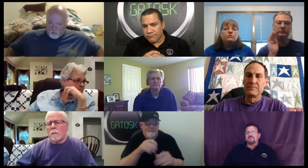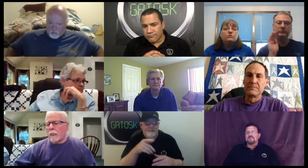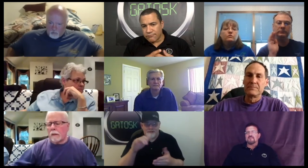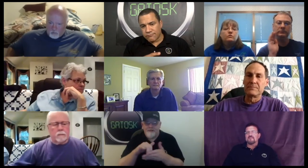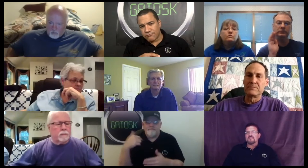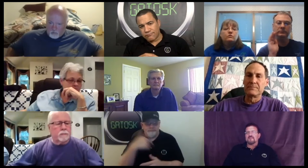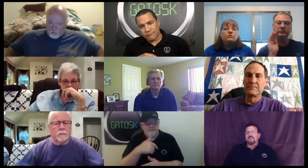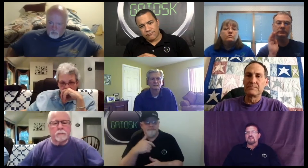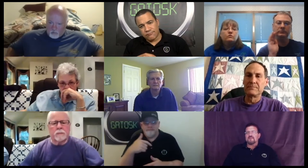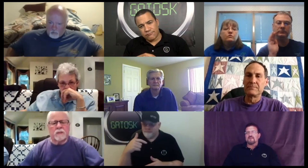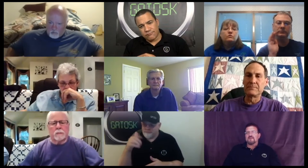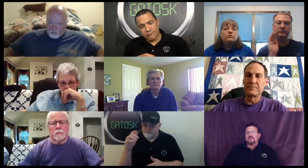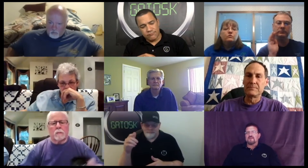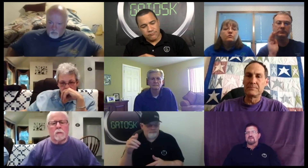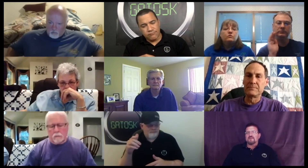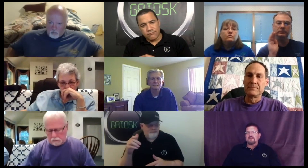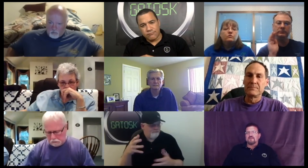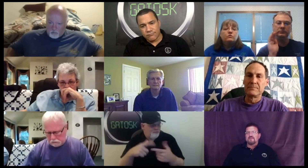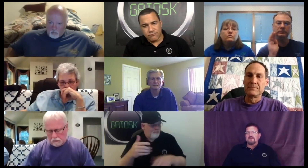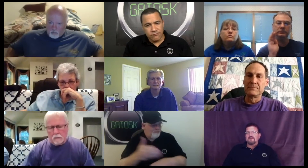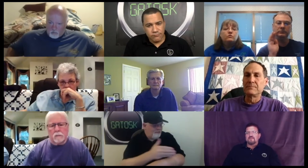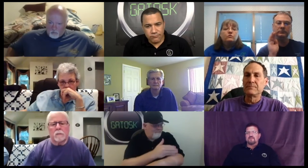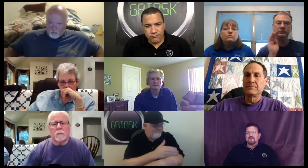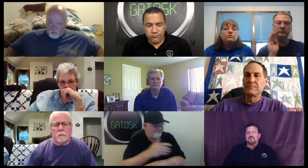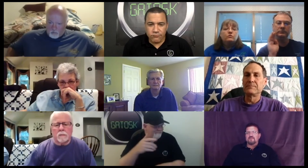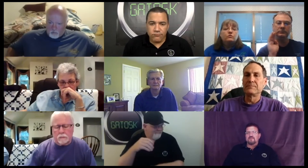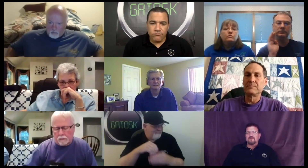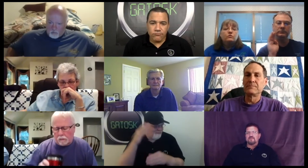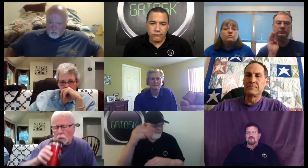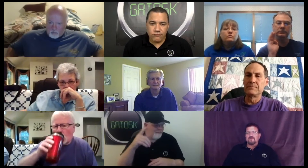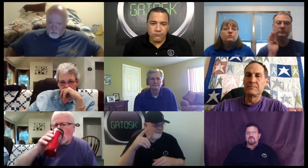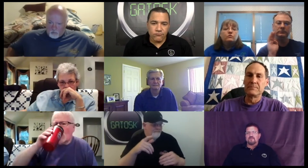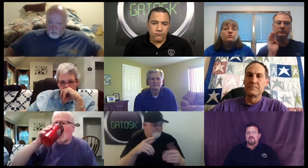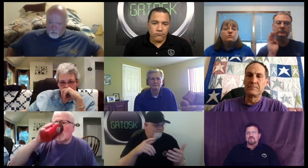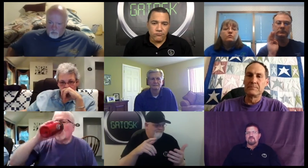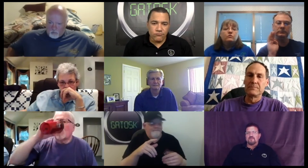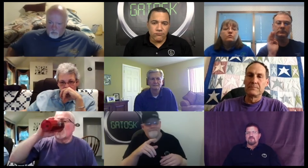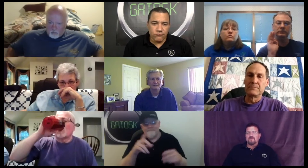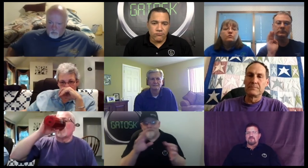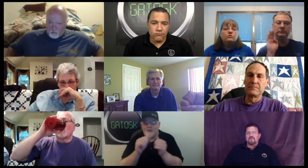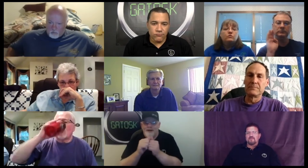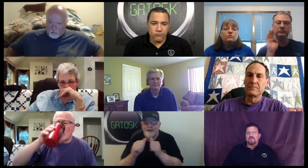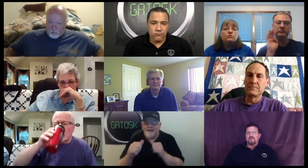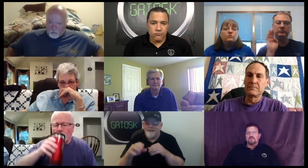there, courses there. I understand what you're saying, that we need to improve upon in the future.